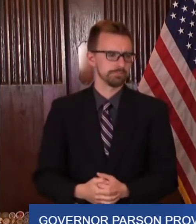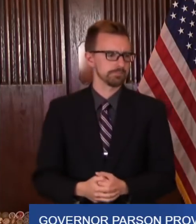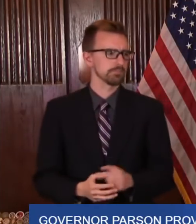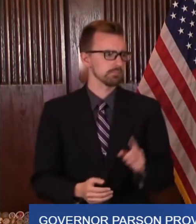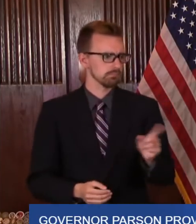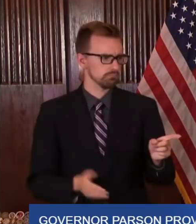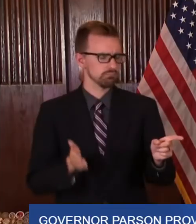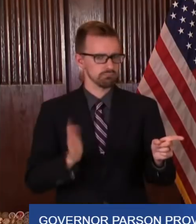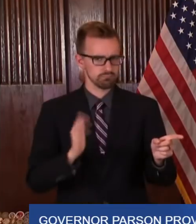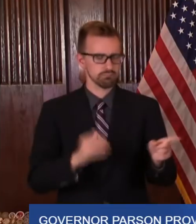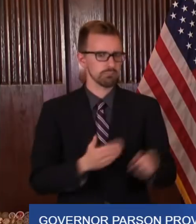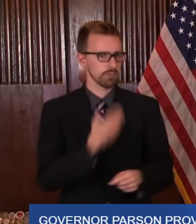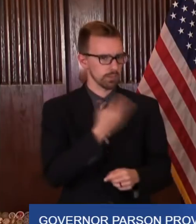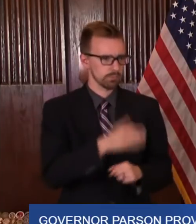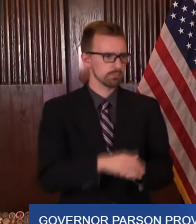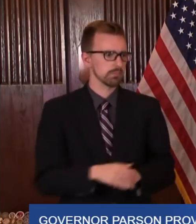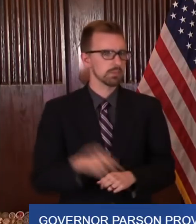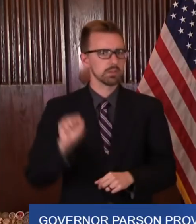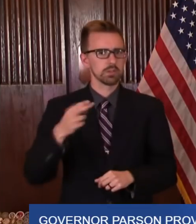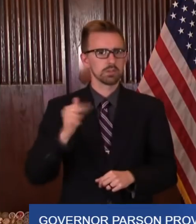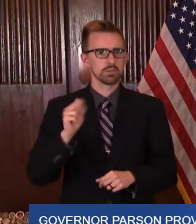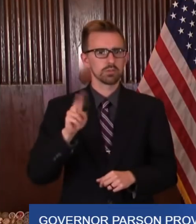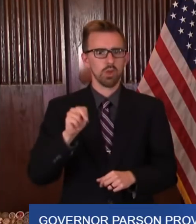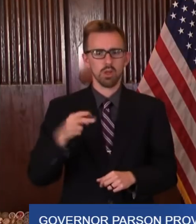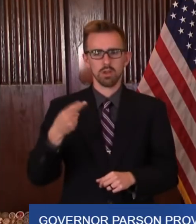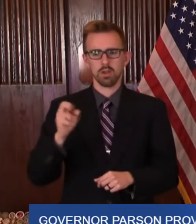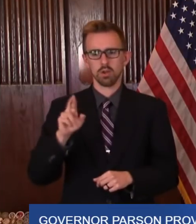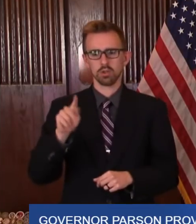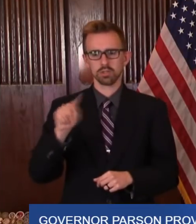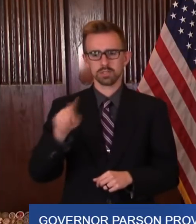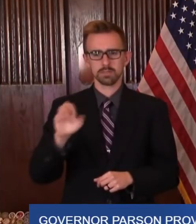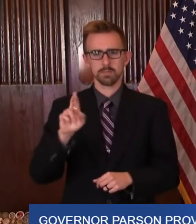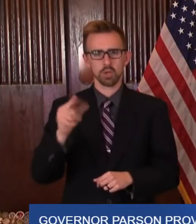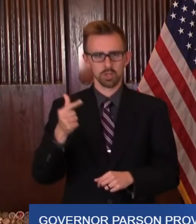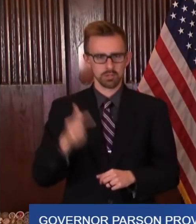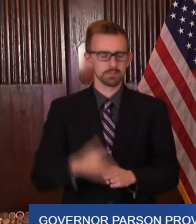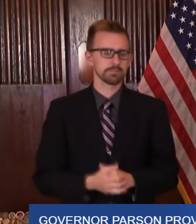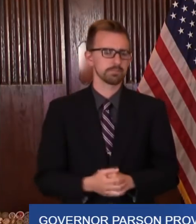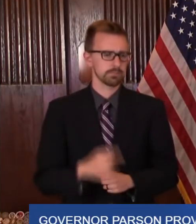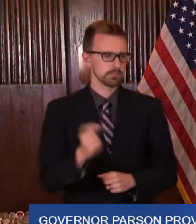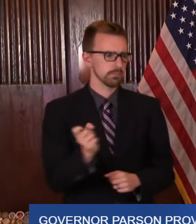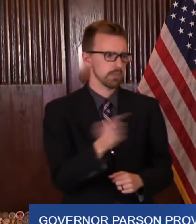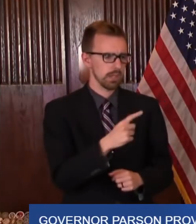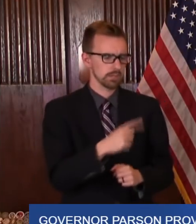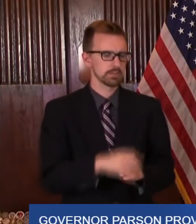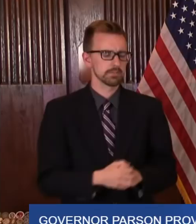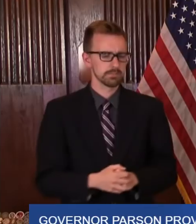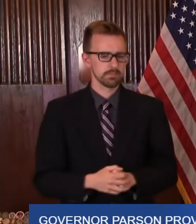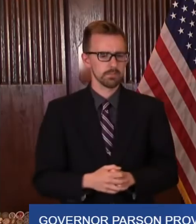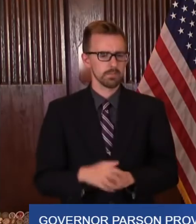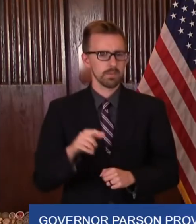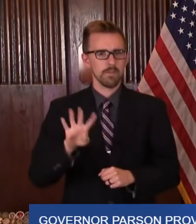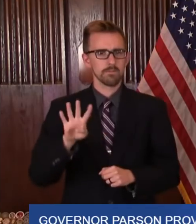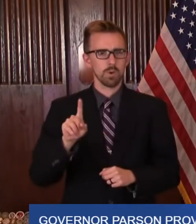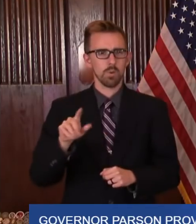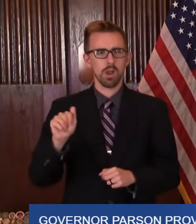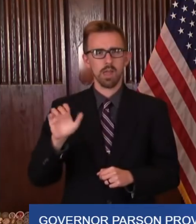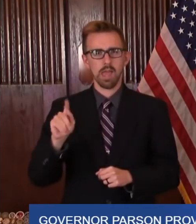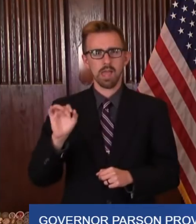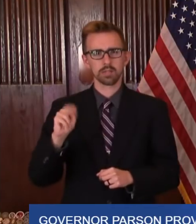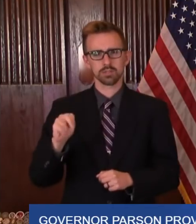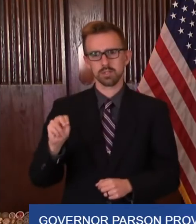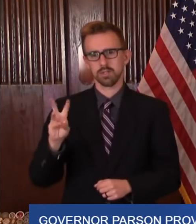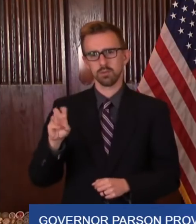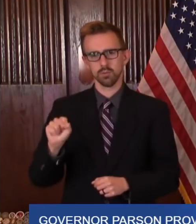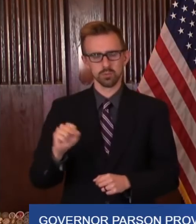All right. This question, thank you, Governor, is from Sean Hertzberg. He asks, this is 41 Action News, if an